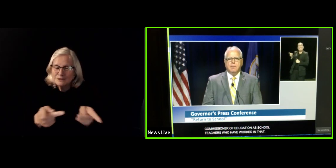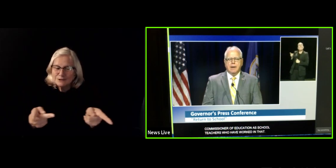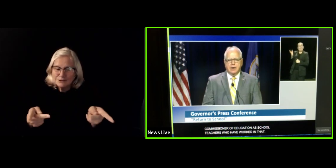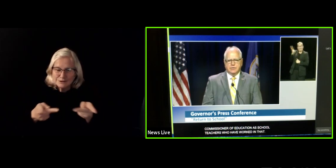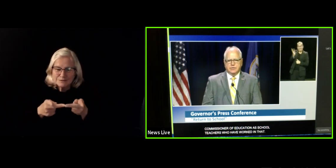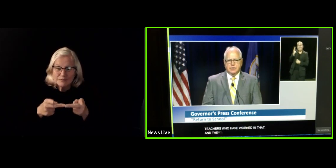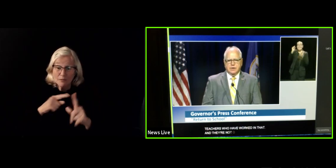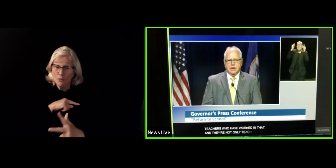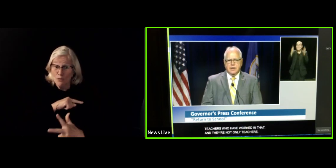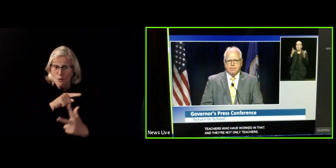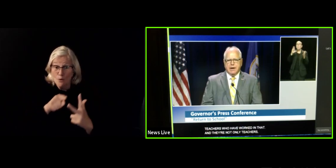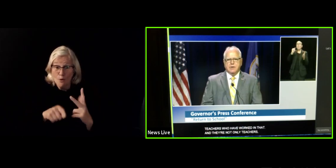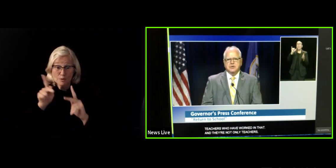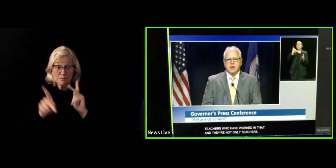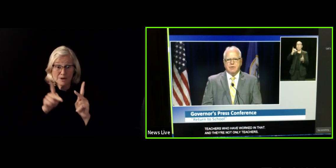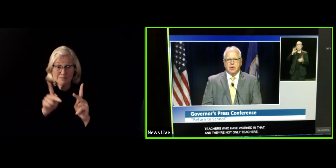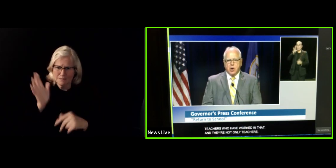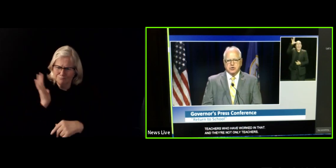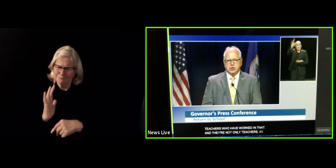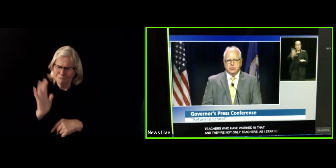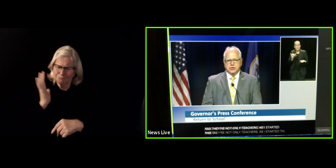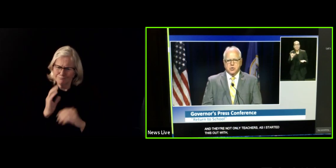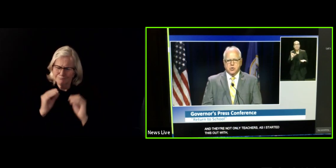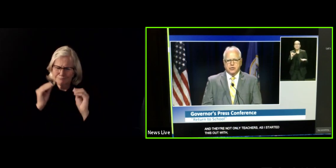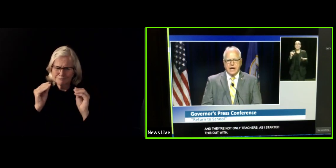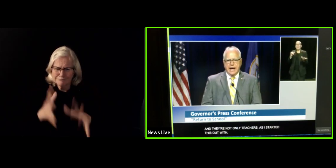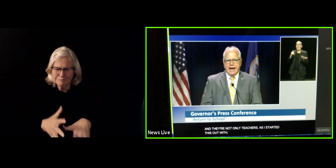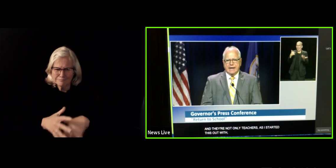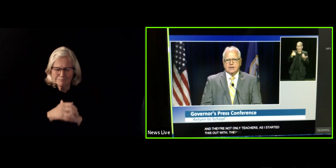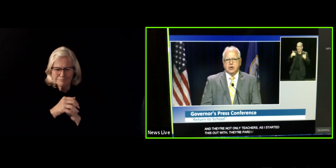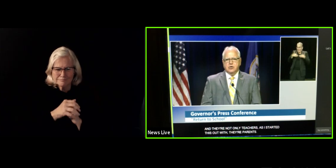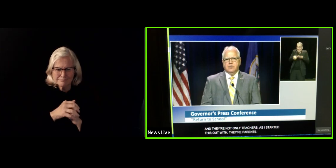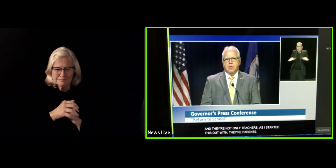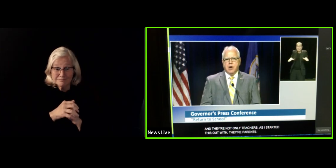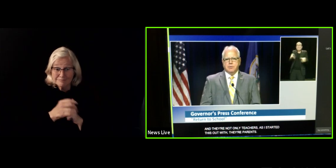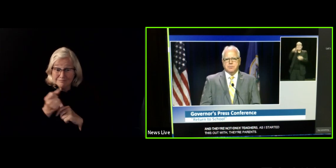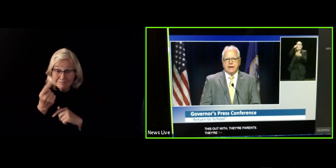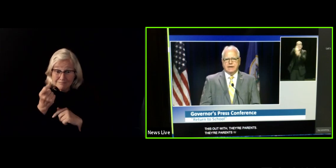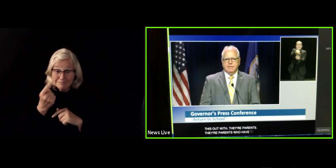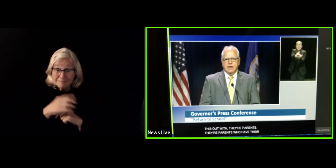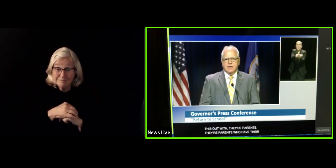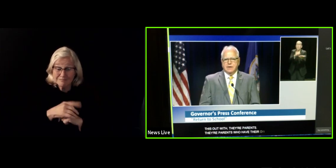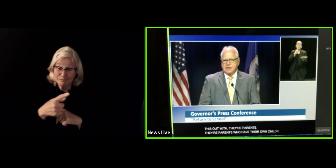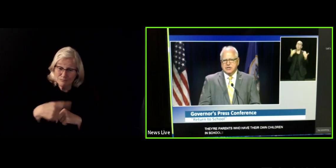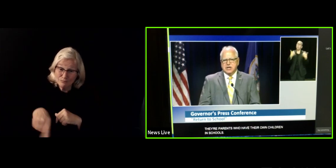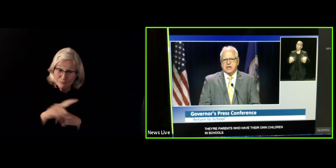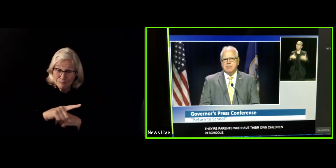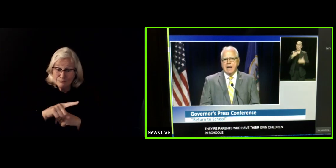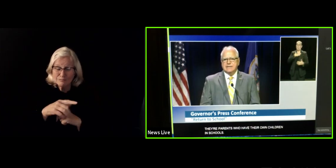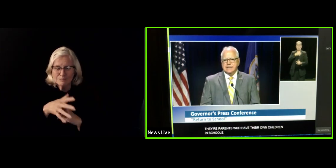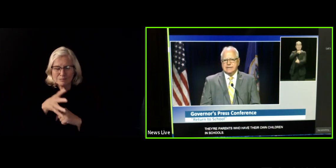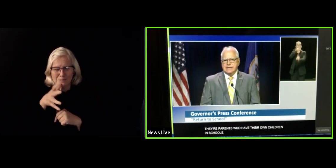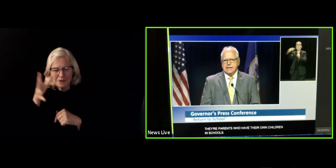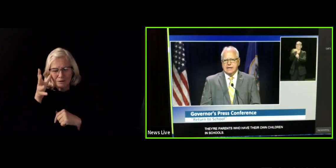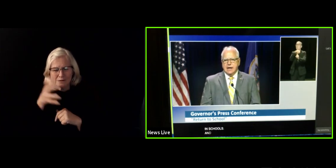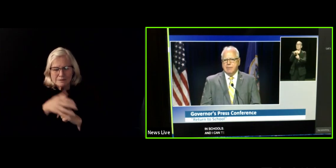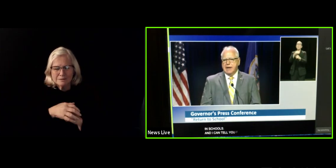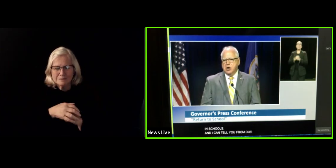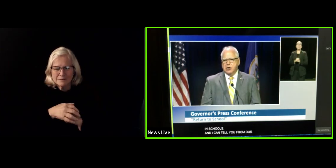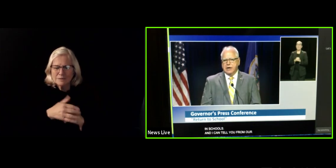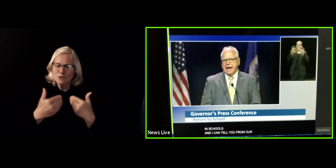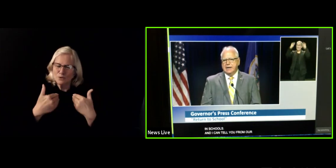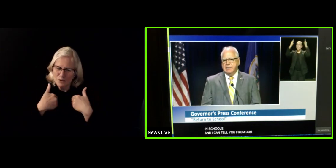they're parents. They're parents who have their own children in schools. And I can tell you from our perspective, the education my son's getting and